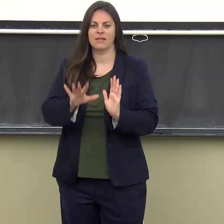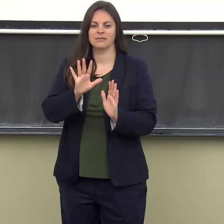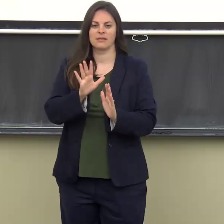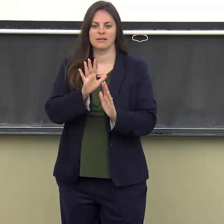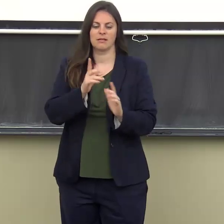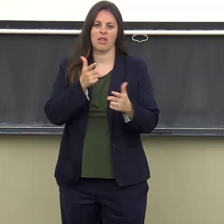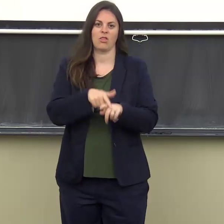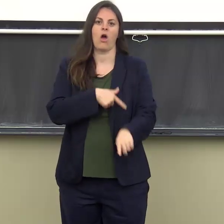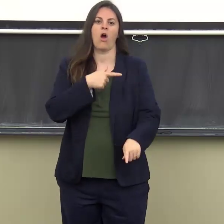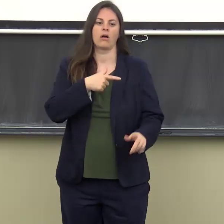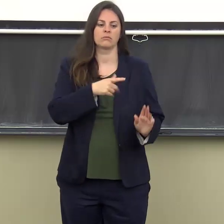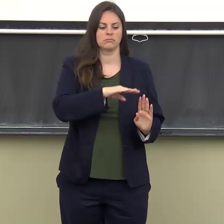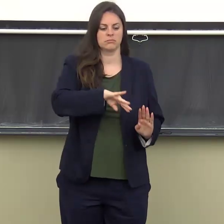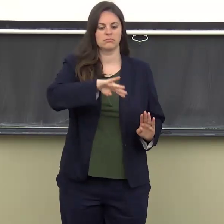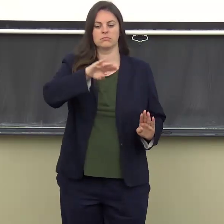is great.